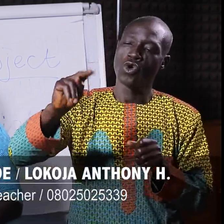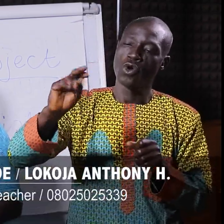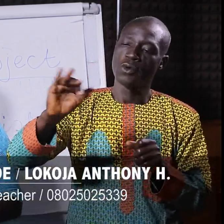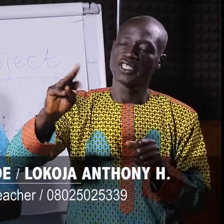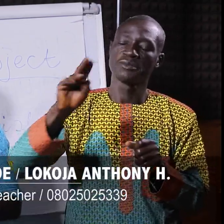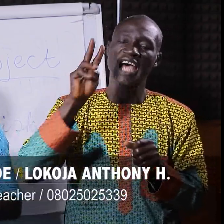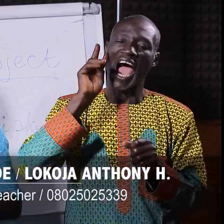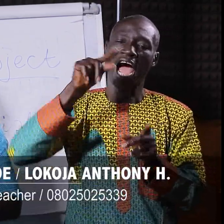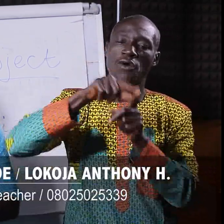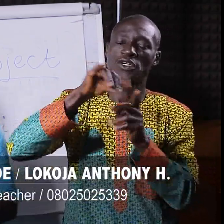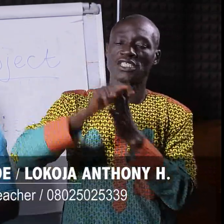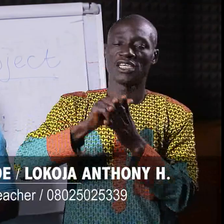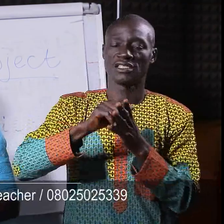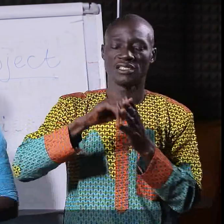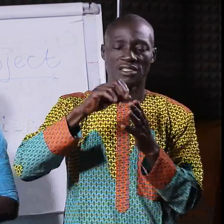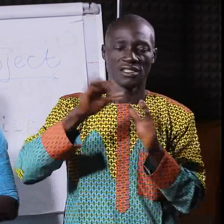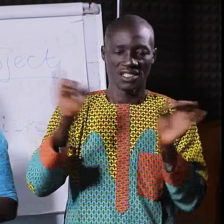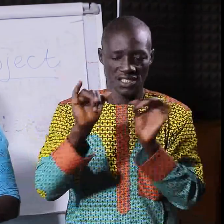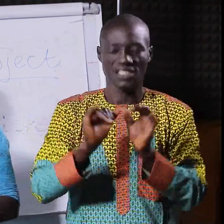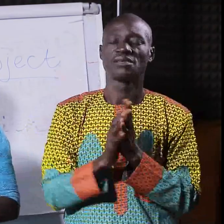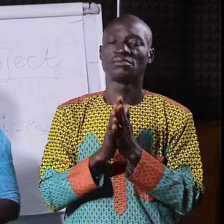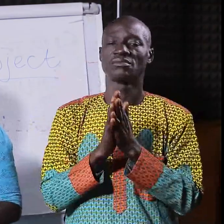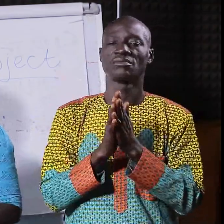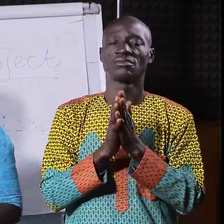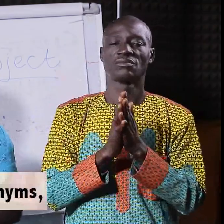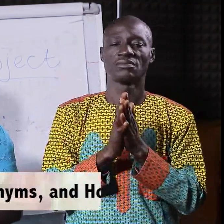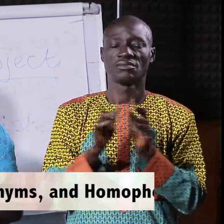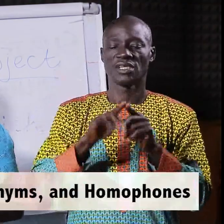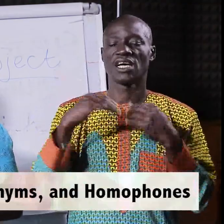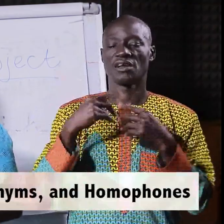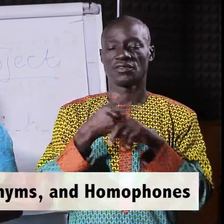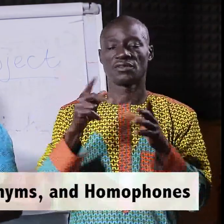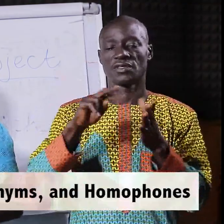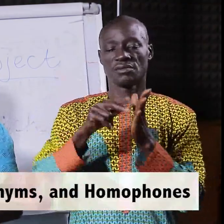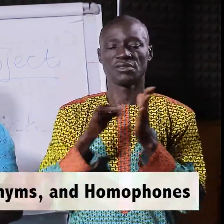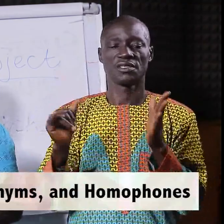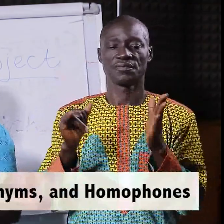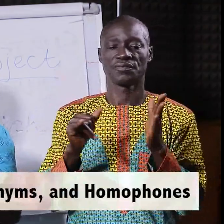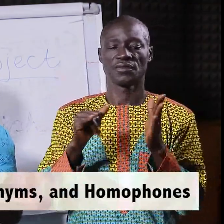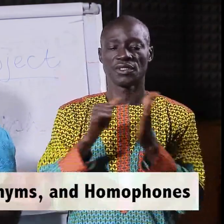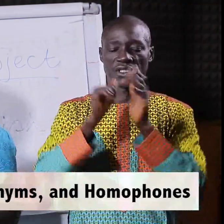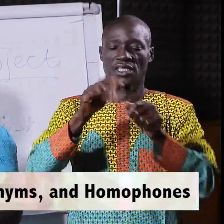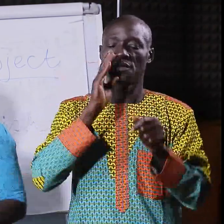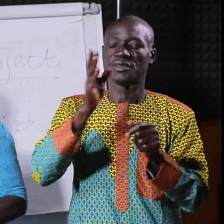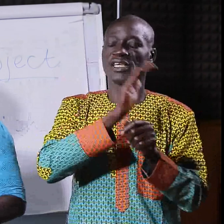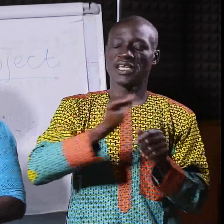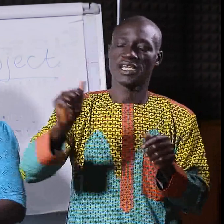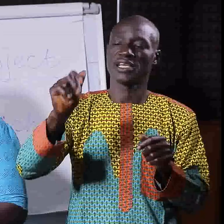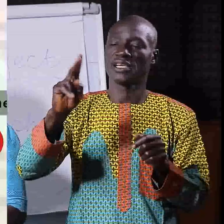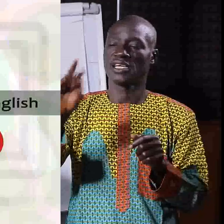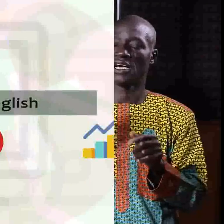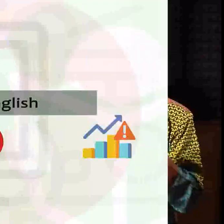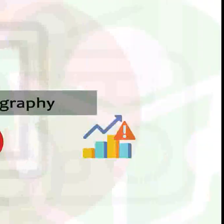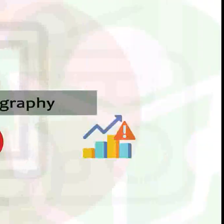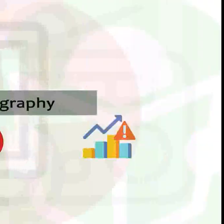same, they are spelled the same, but their meanings are different. A homonym could either be a noun or a